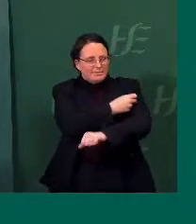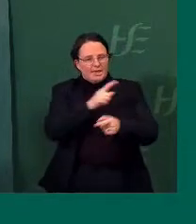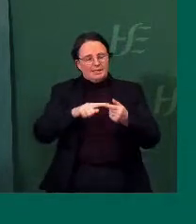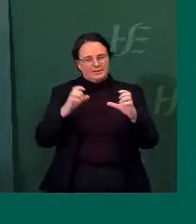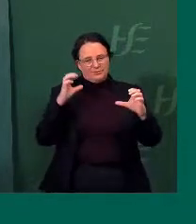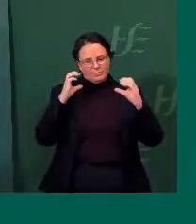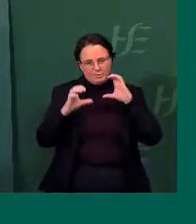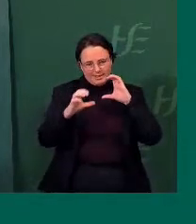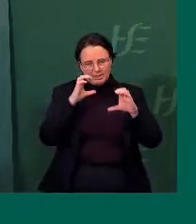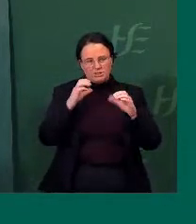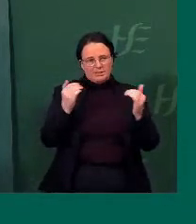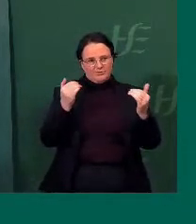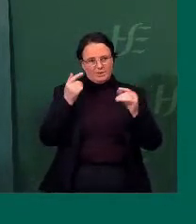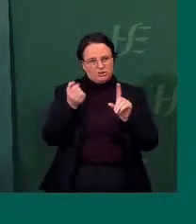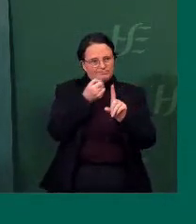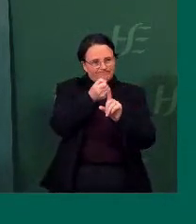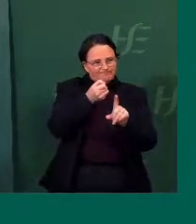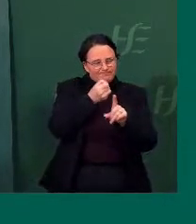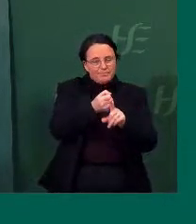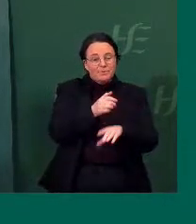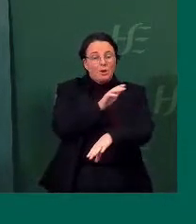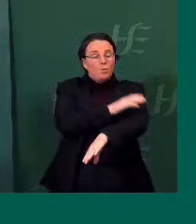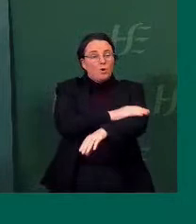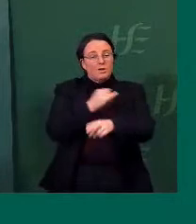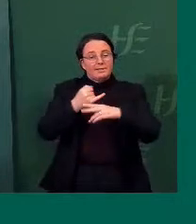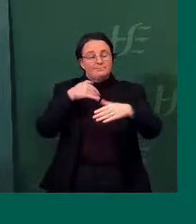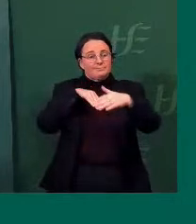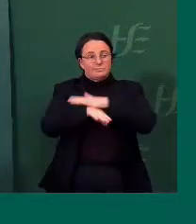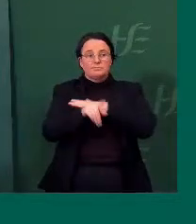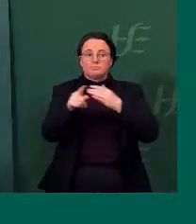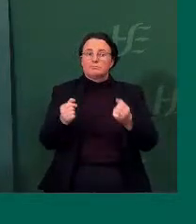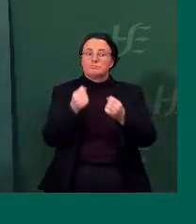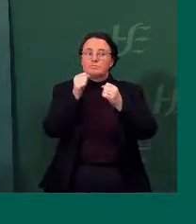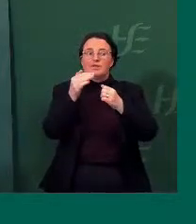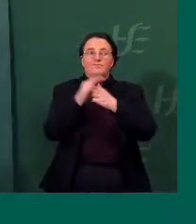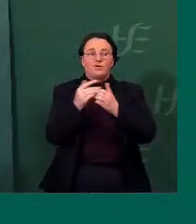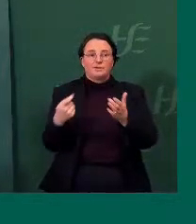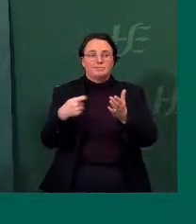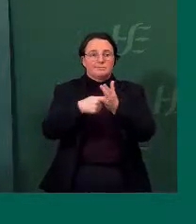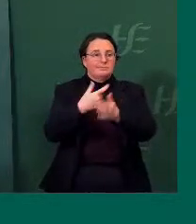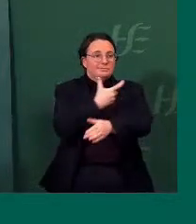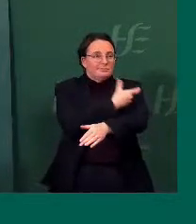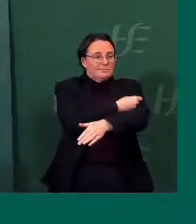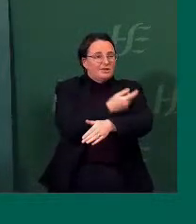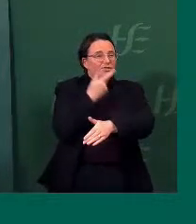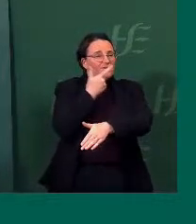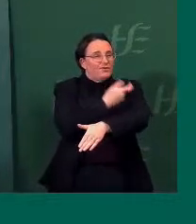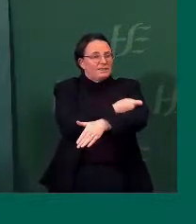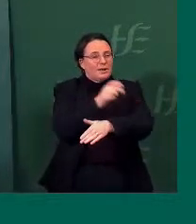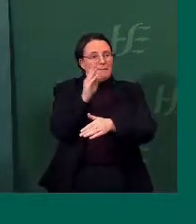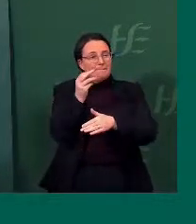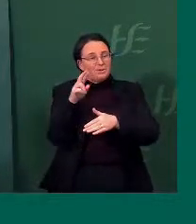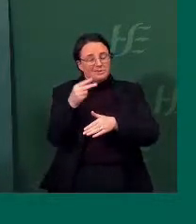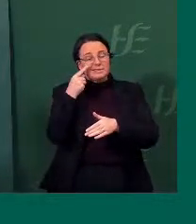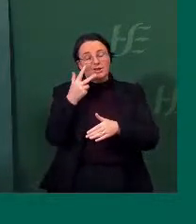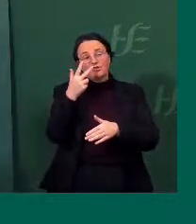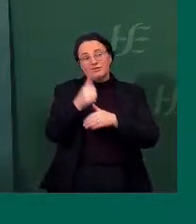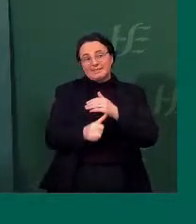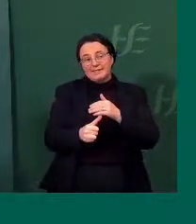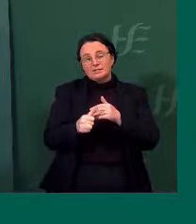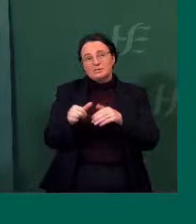and information campaigns. The walk-ins now have been strengthened up in terms of the booster programme, and you can see that over the last 3 days, that weekend,